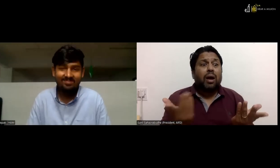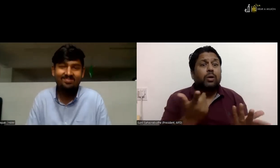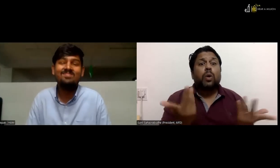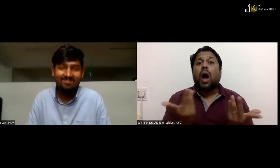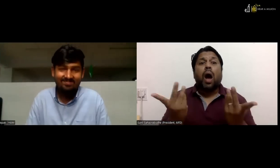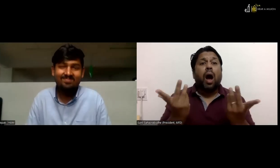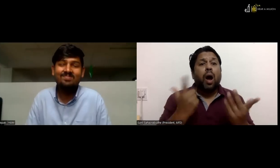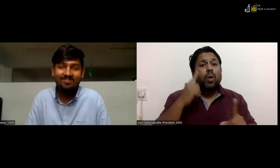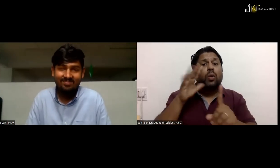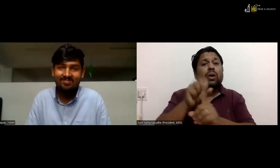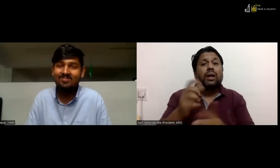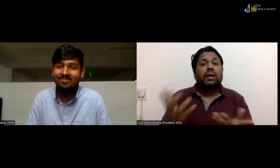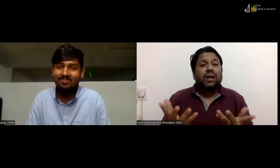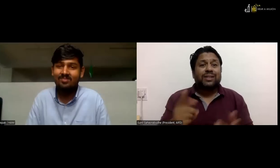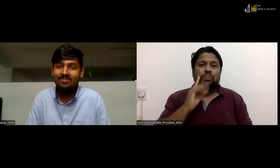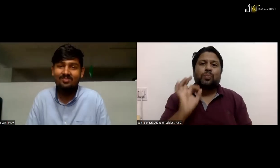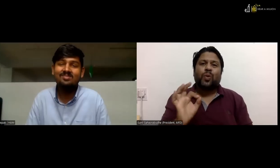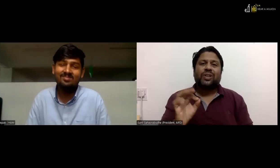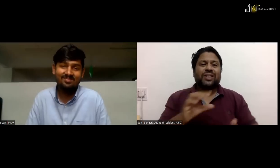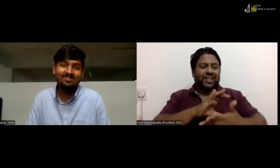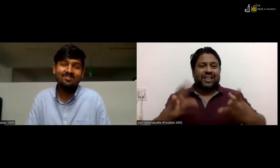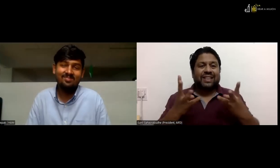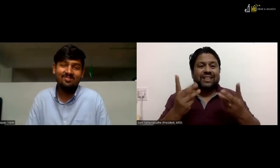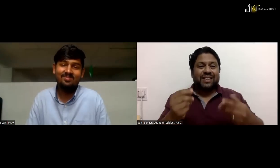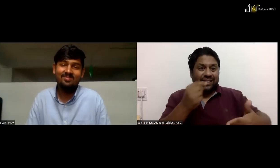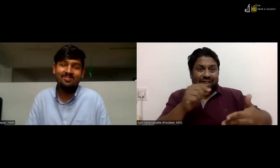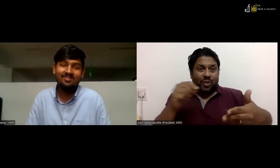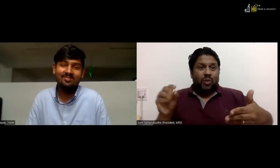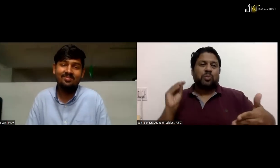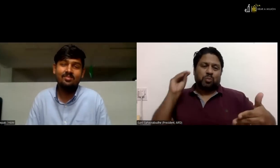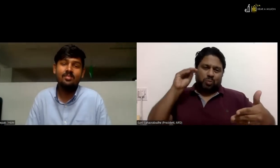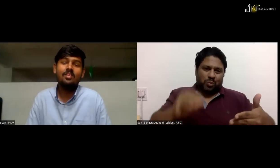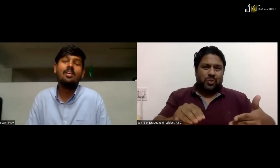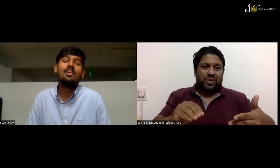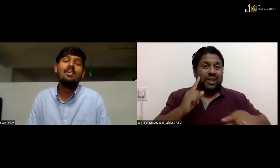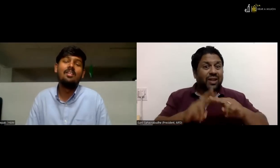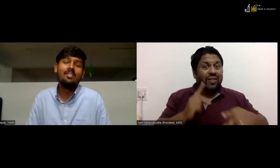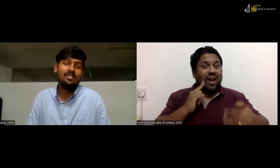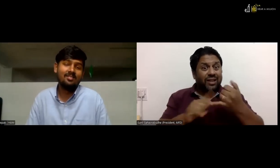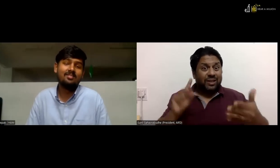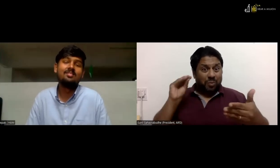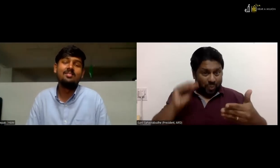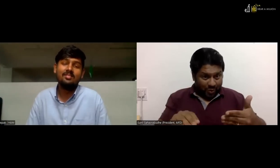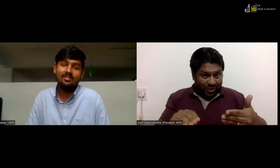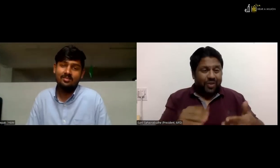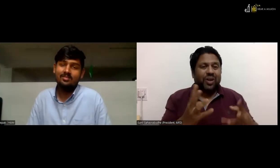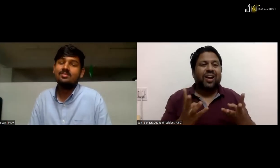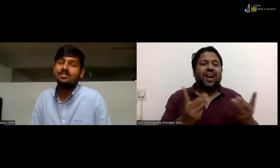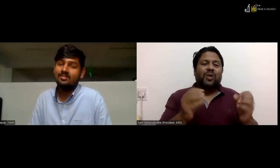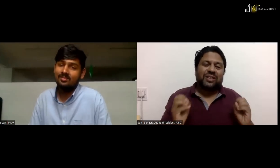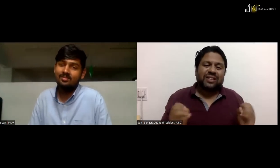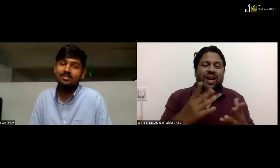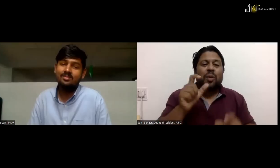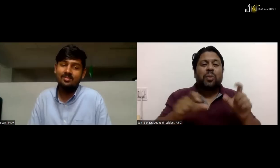persons have the similar mother tongue, which is the sign language. And it is really important that we can add this mother